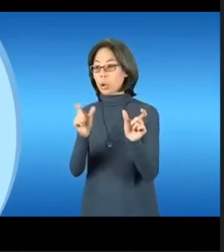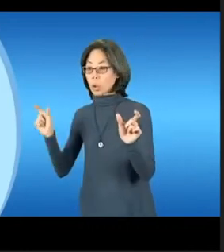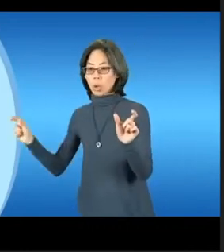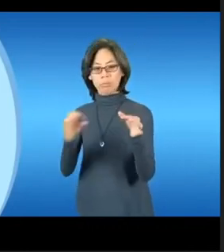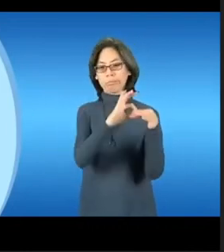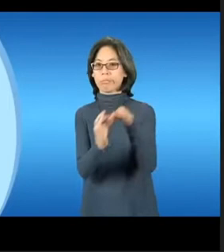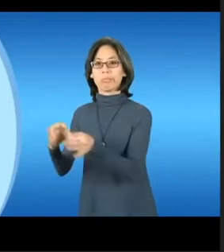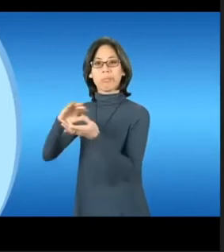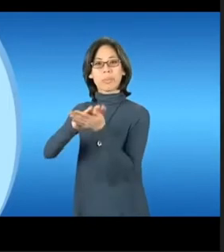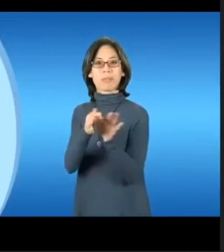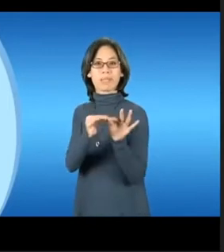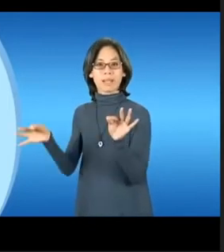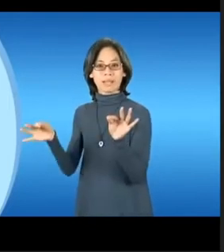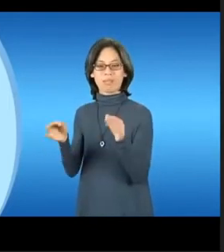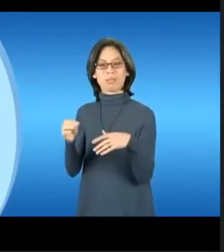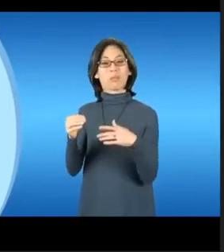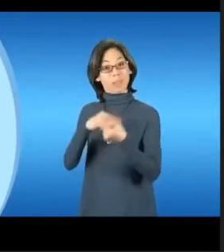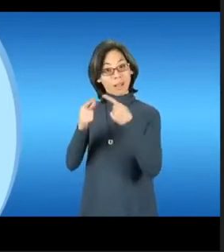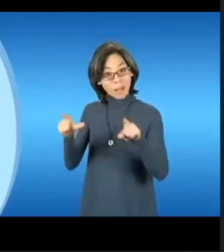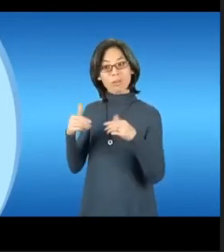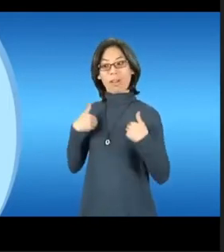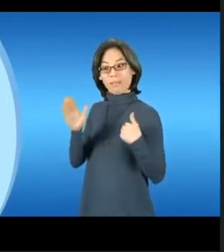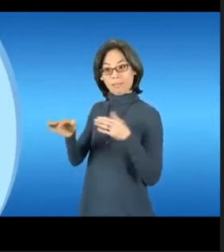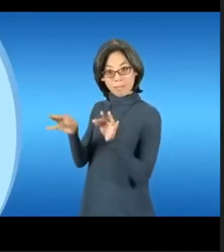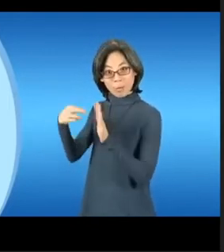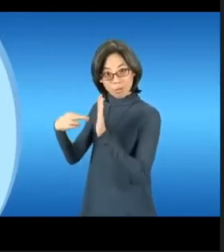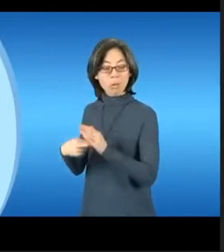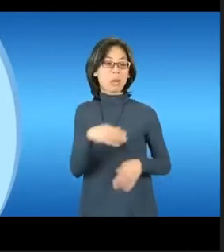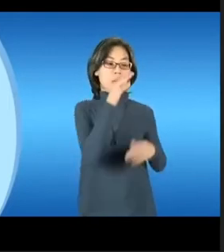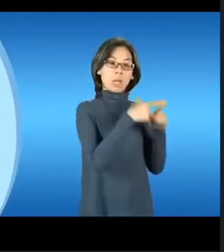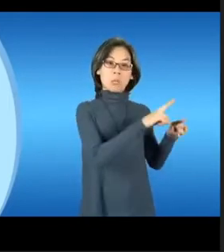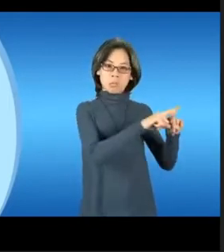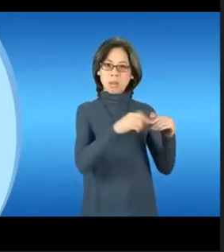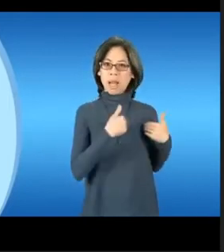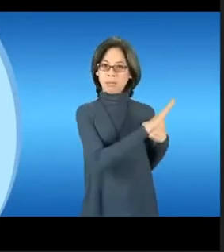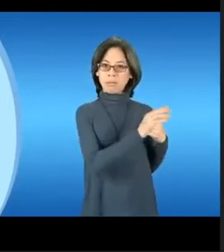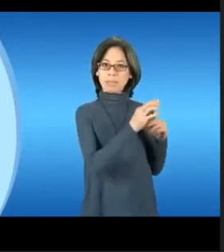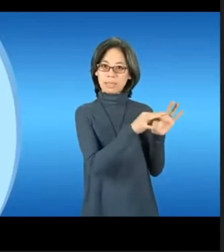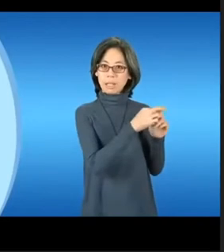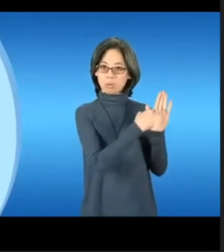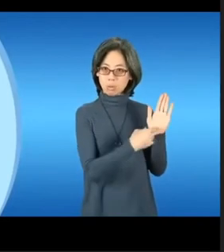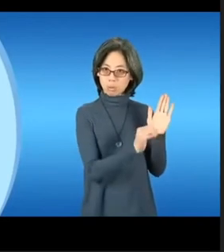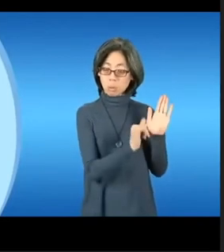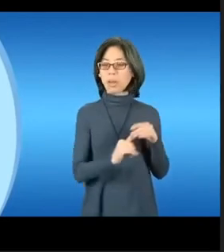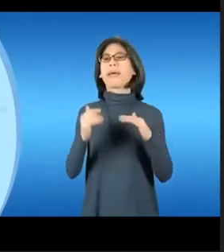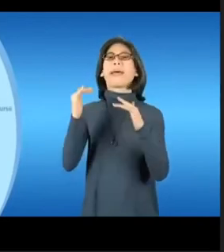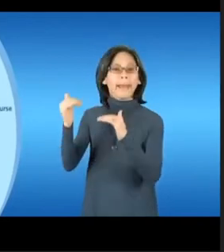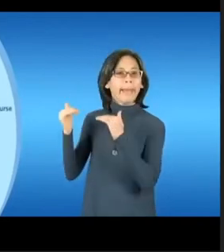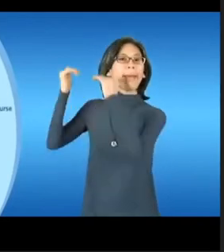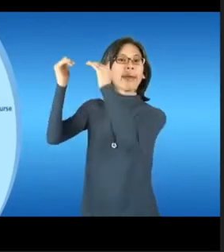a word order that is chained to become sentences. And we have